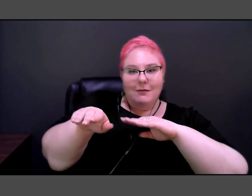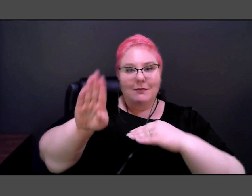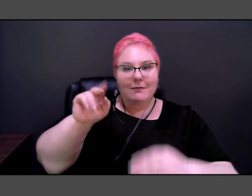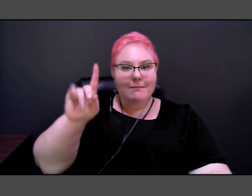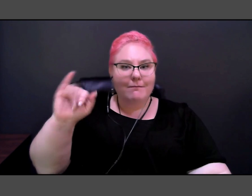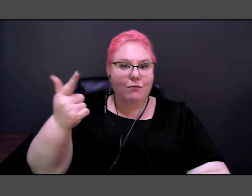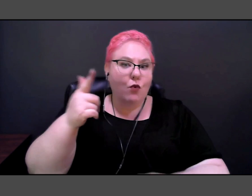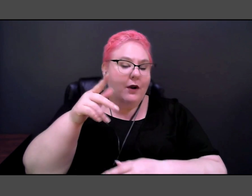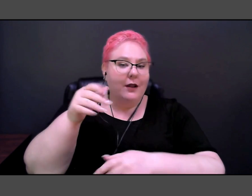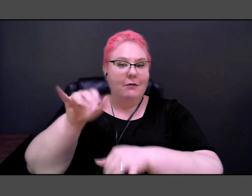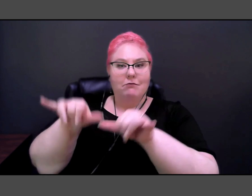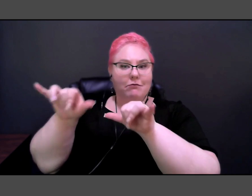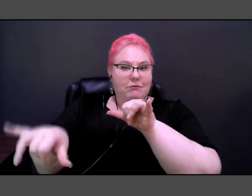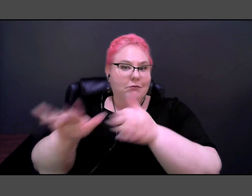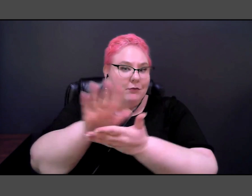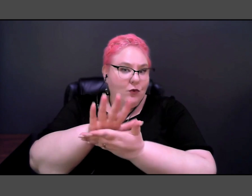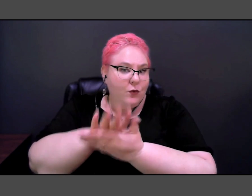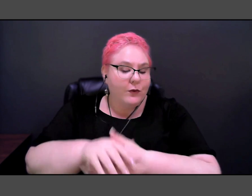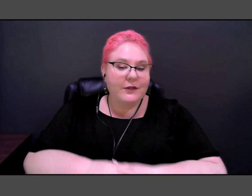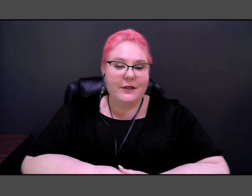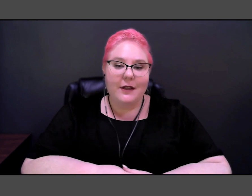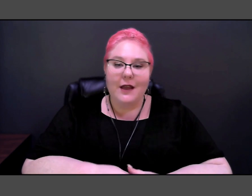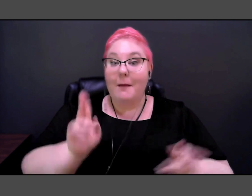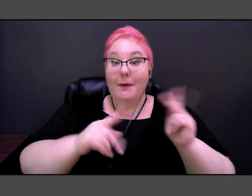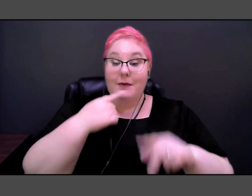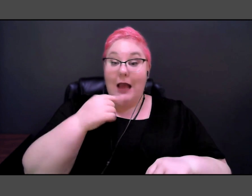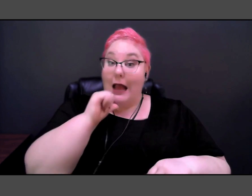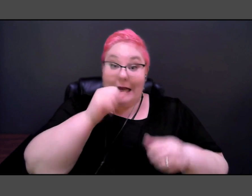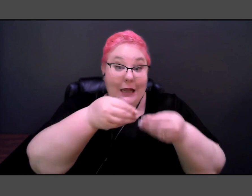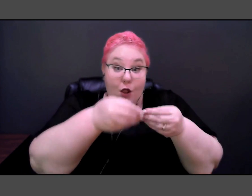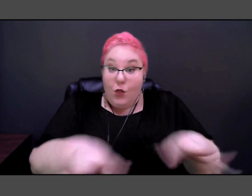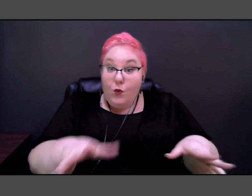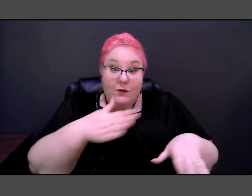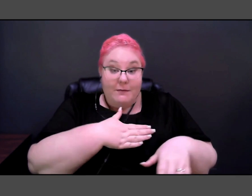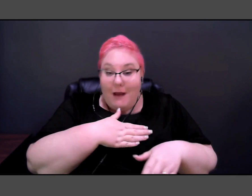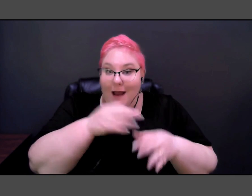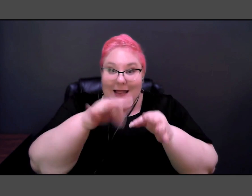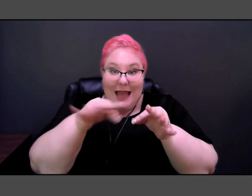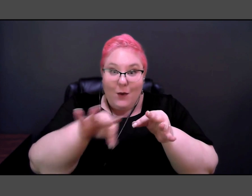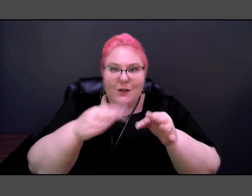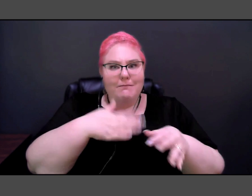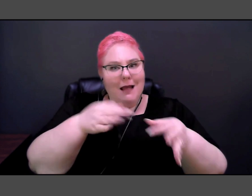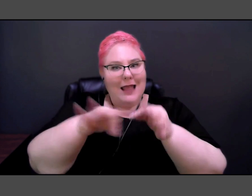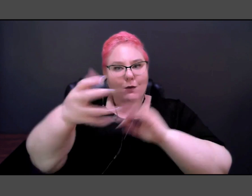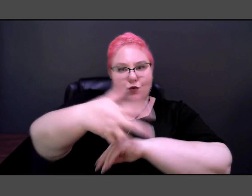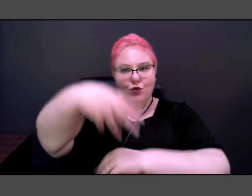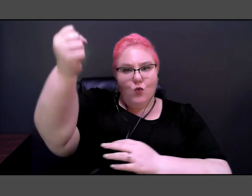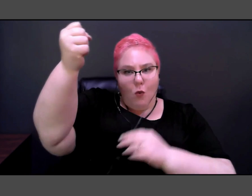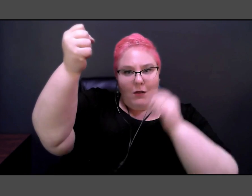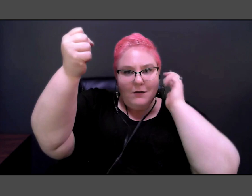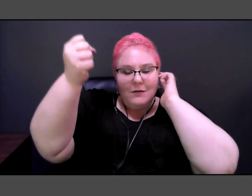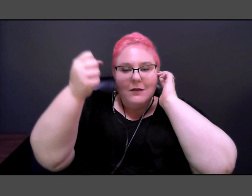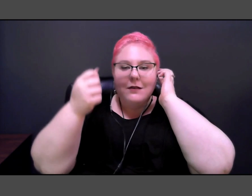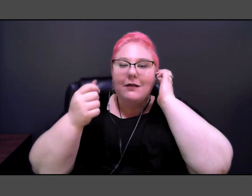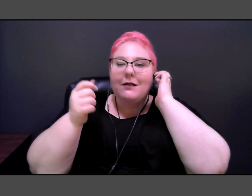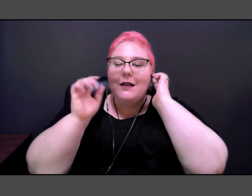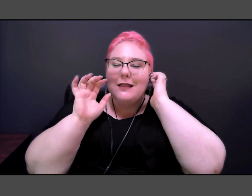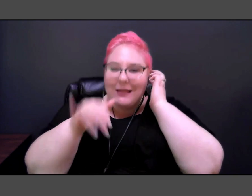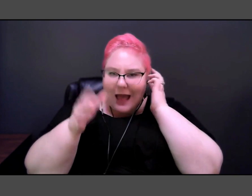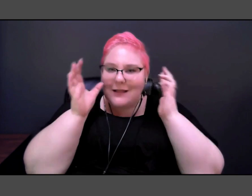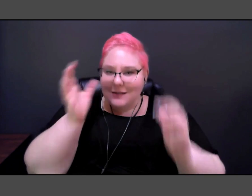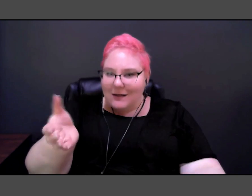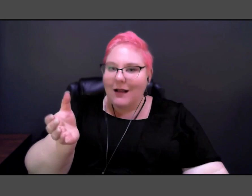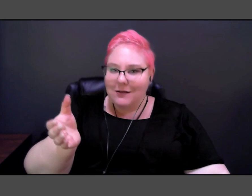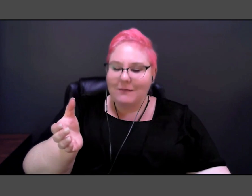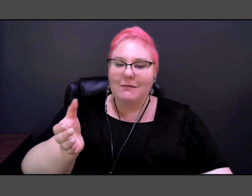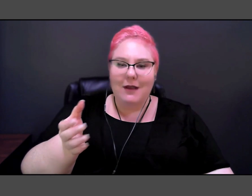would say, I didn't lose my language, it was stolen from me. This is the sentiment across Indian